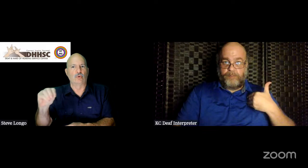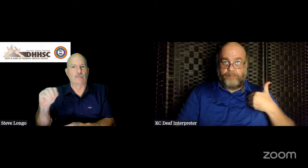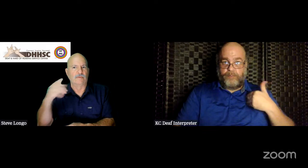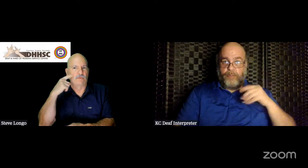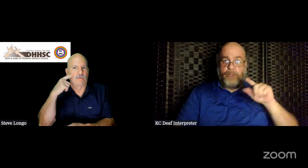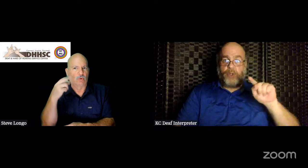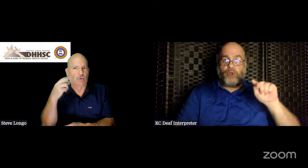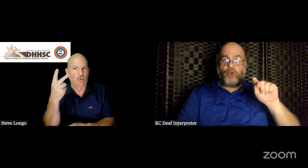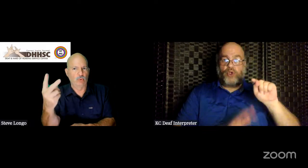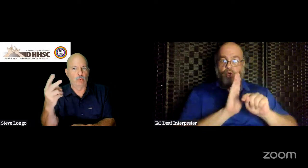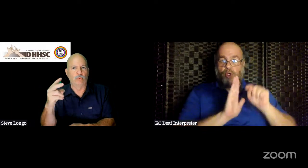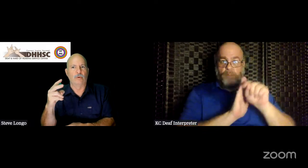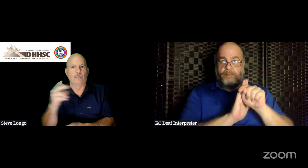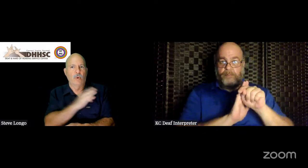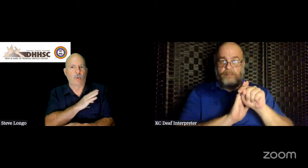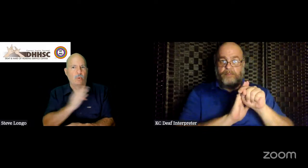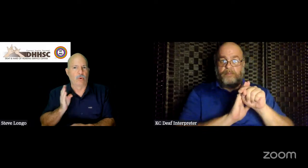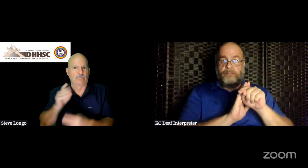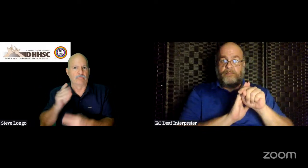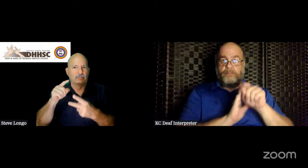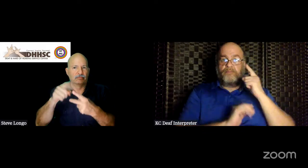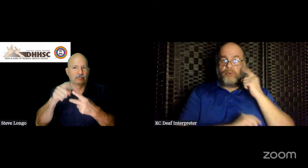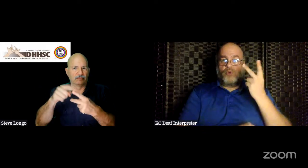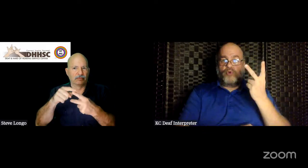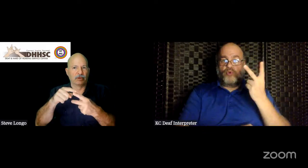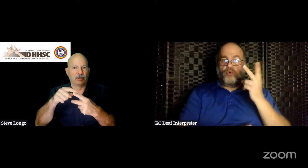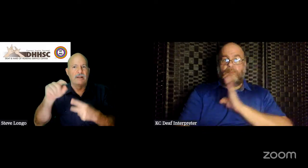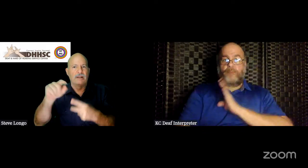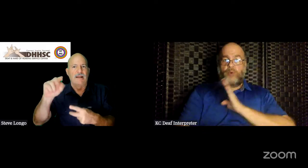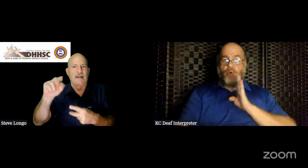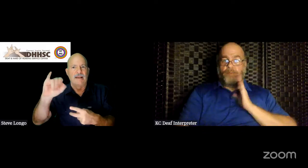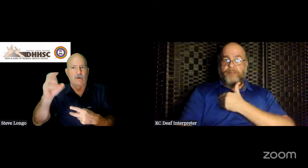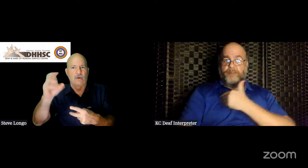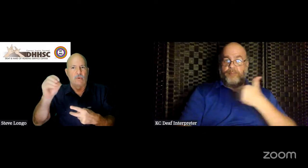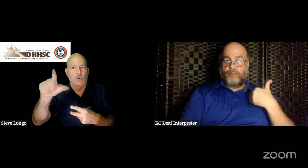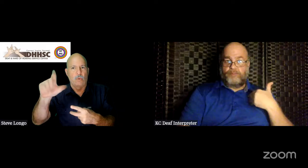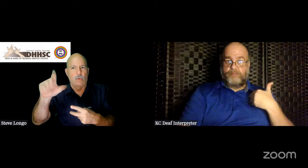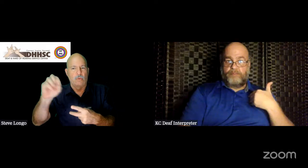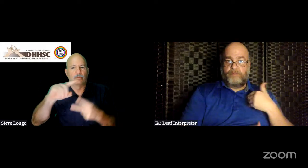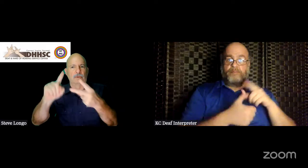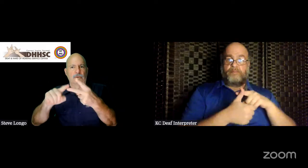So renewing the board's memberships terms,